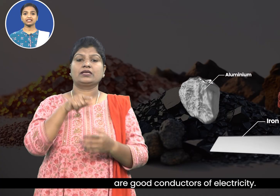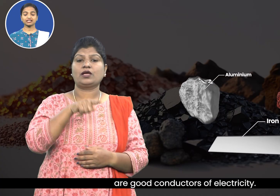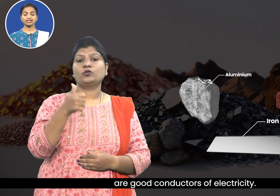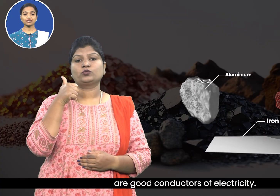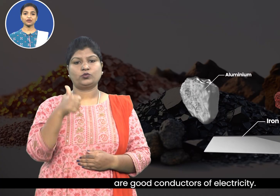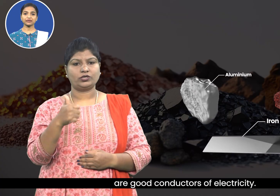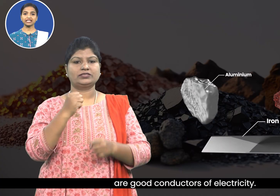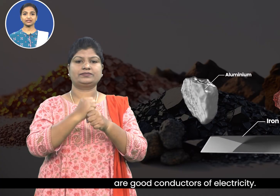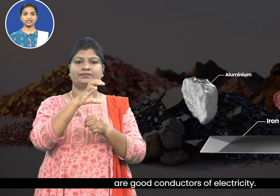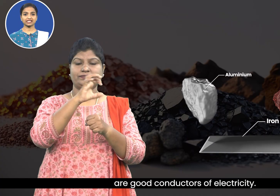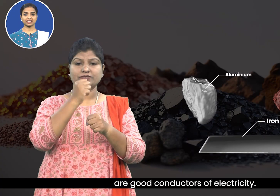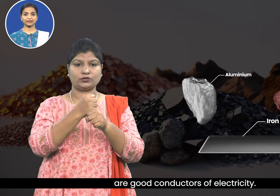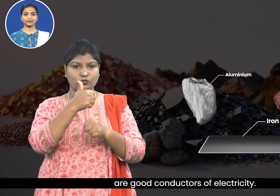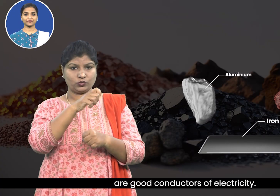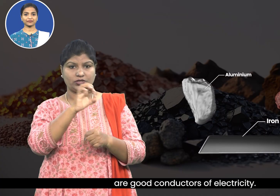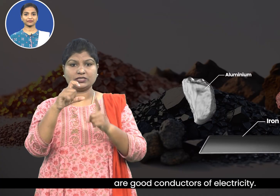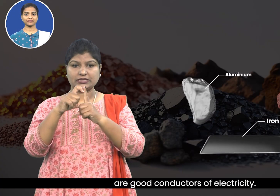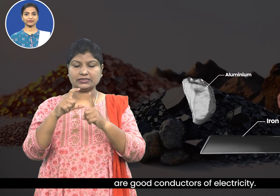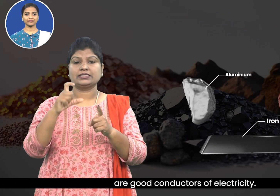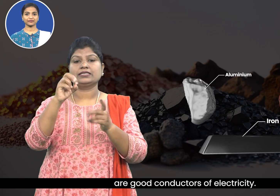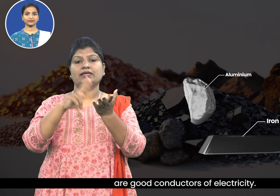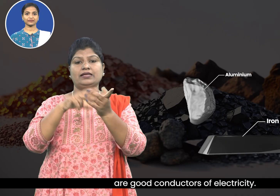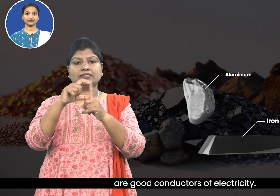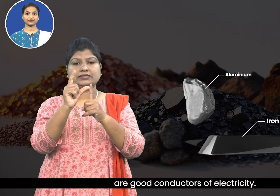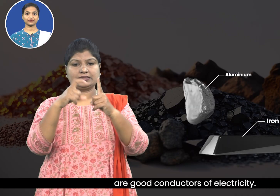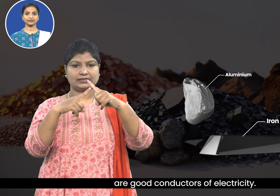good conductors of electricity.